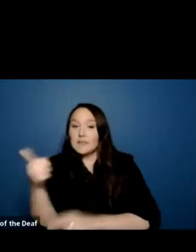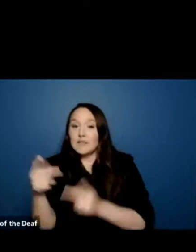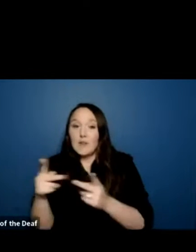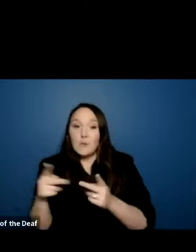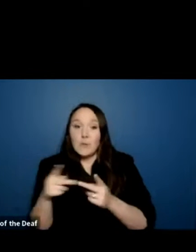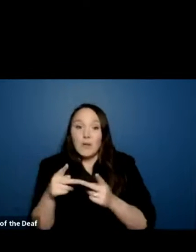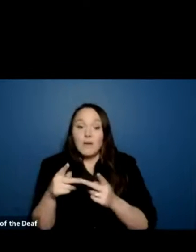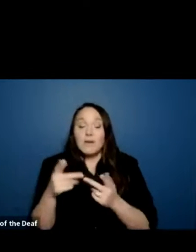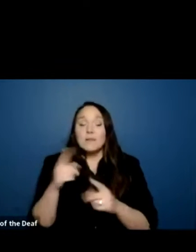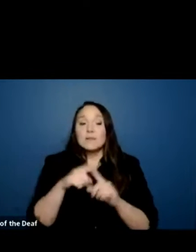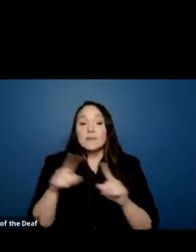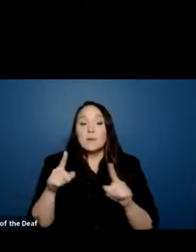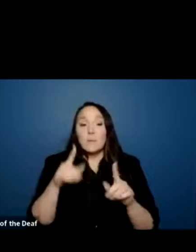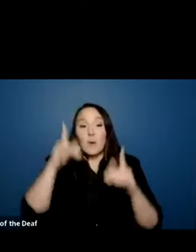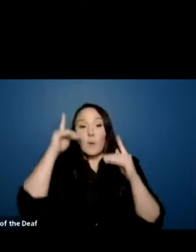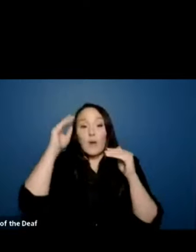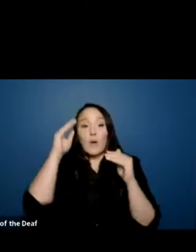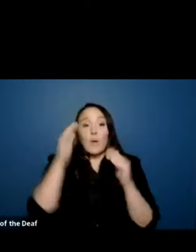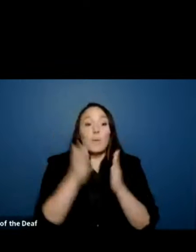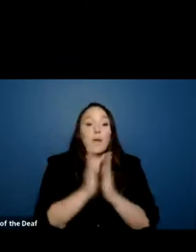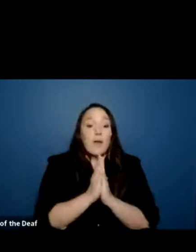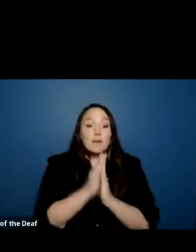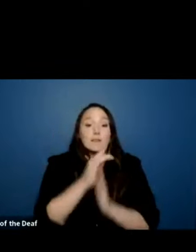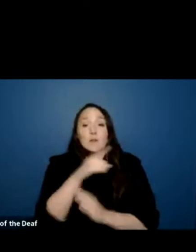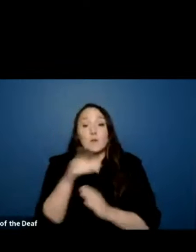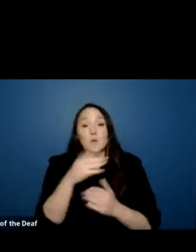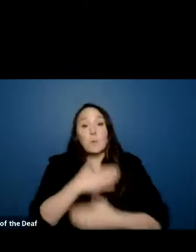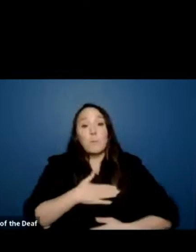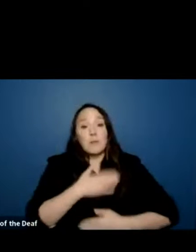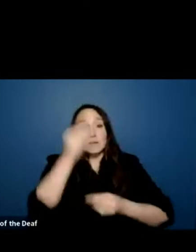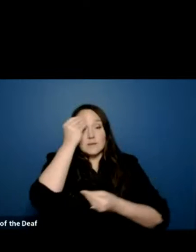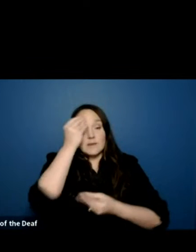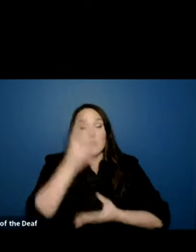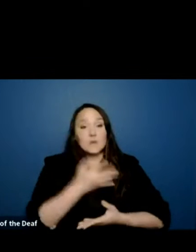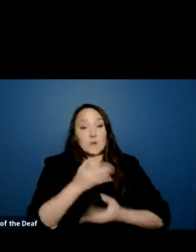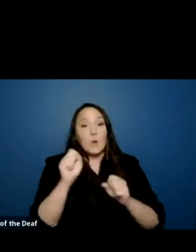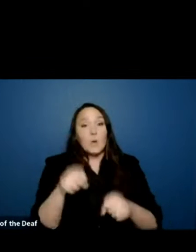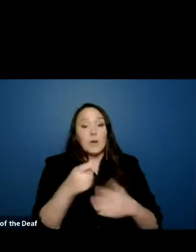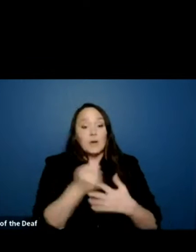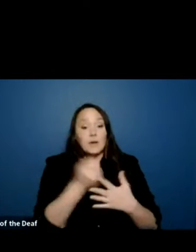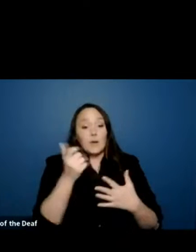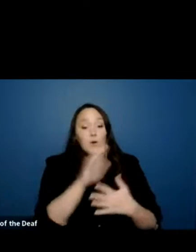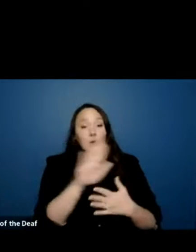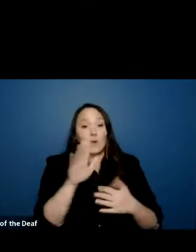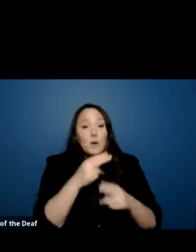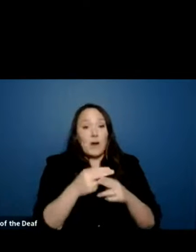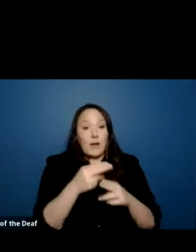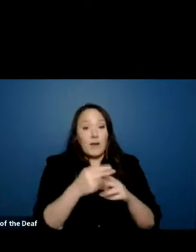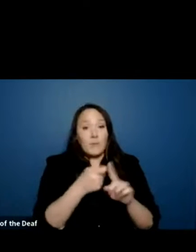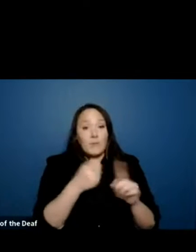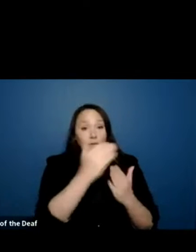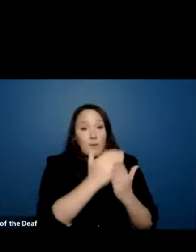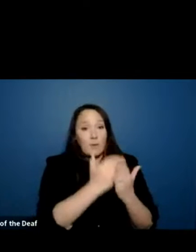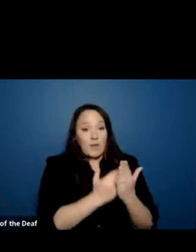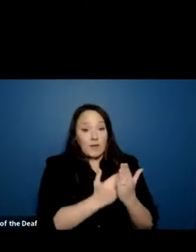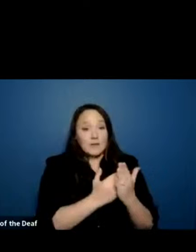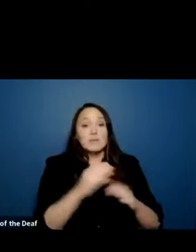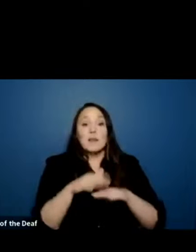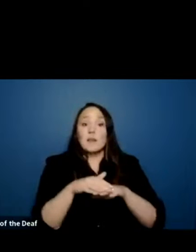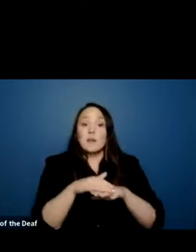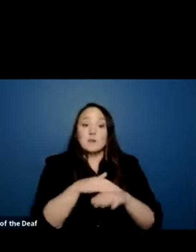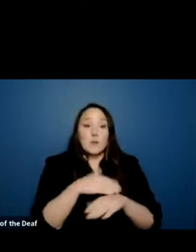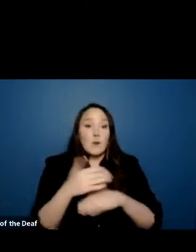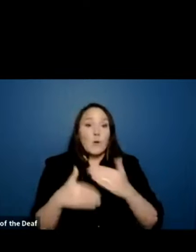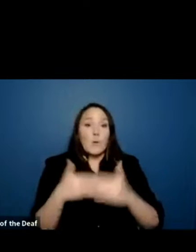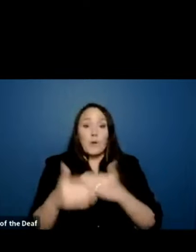opportunities. We just hope that and ask that you please let us know so we can take your name off the list. It slows down our process greatly to have to